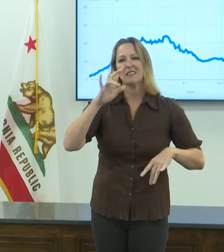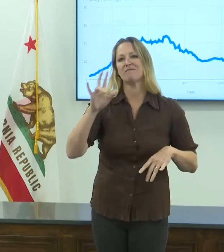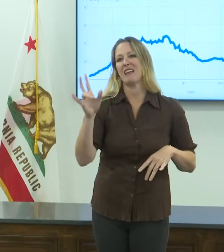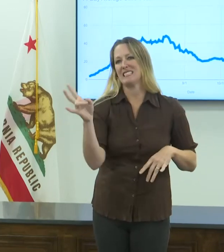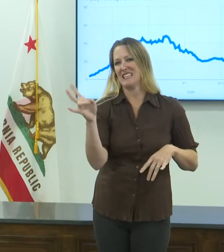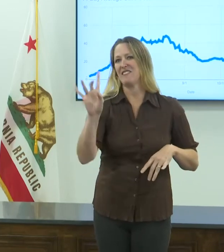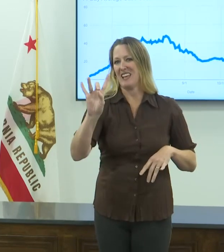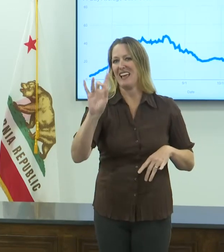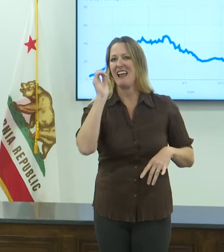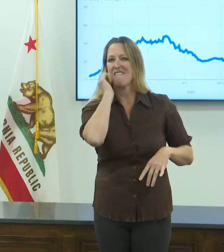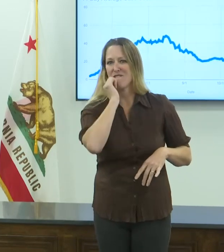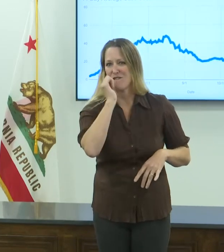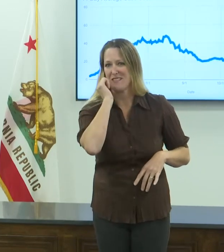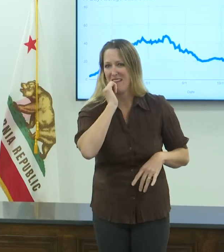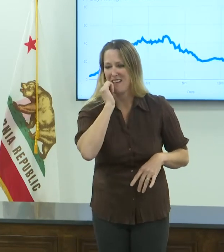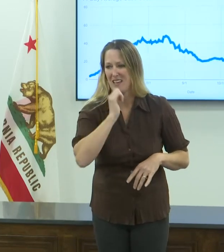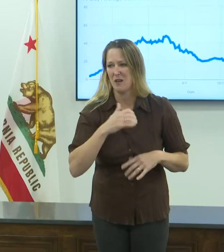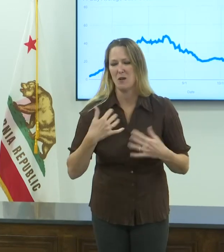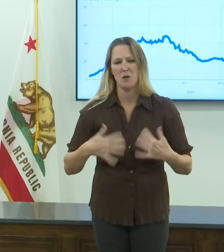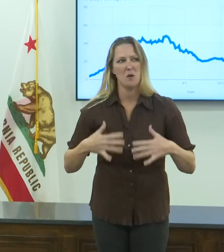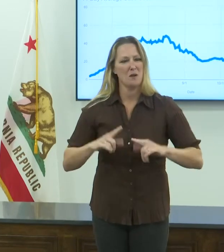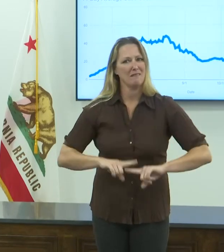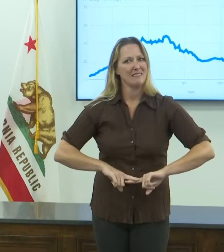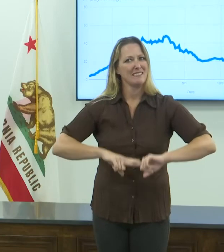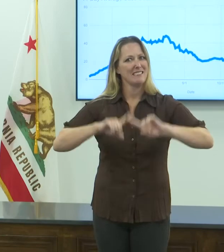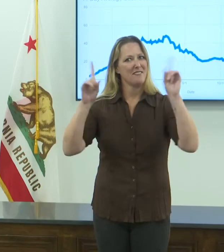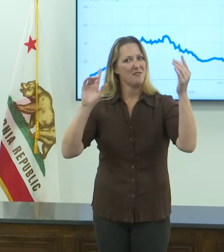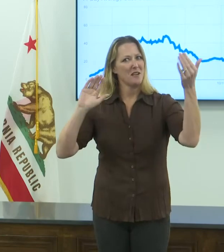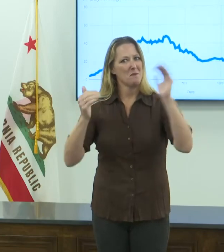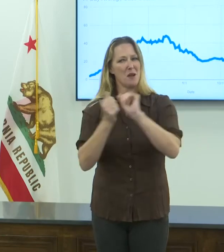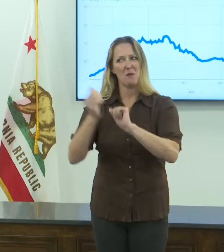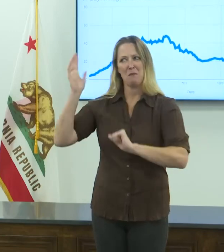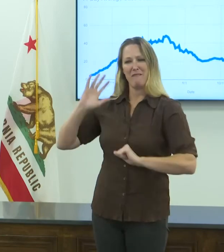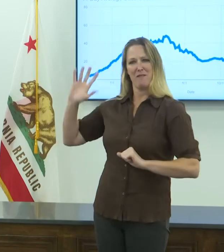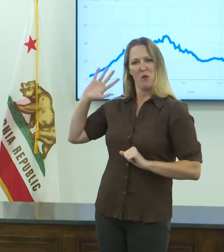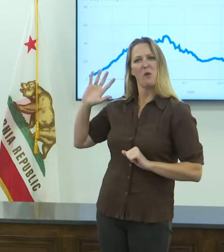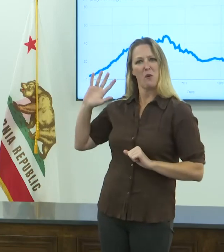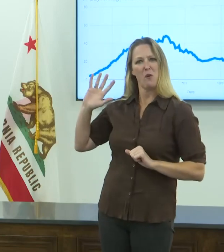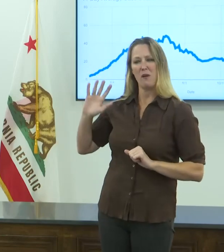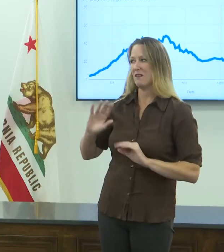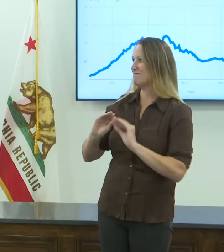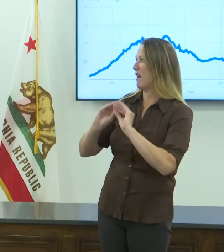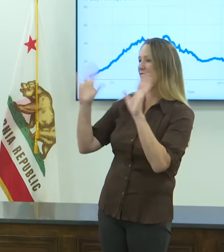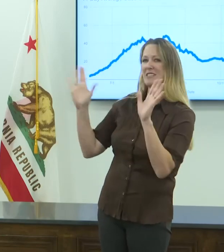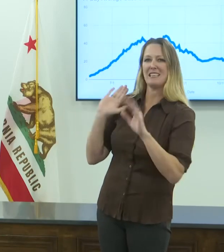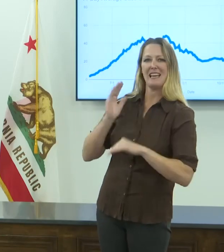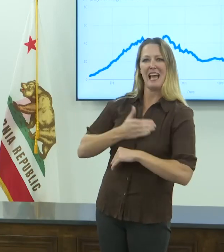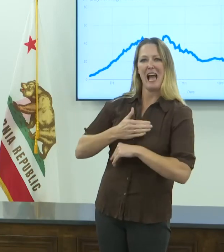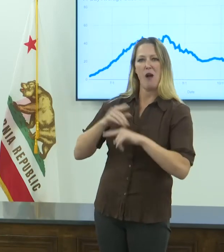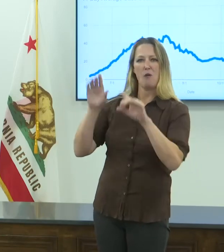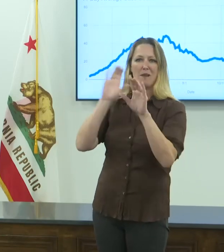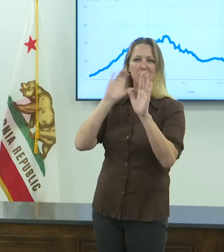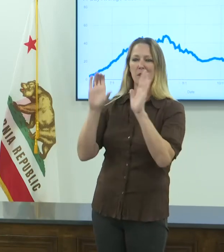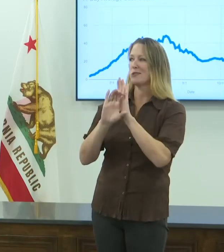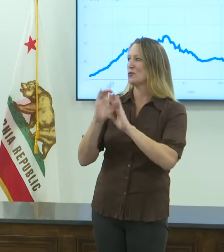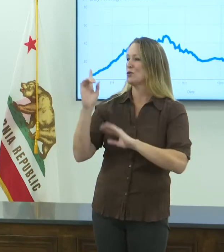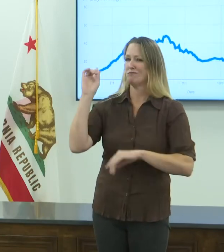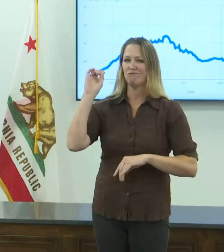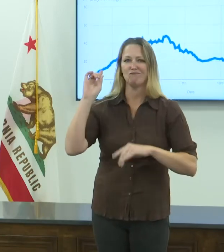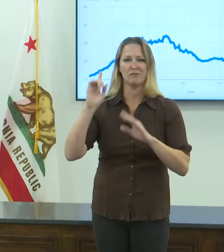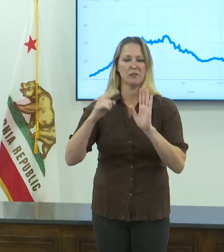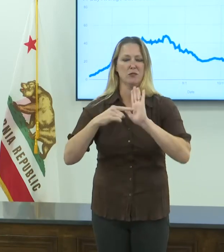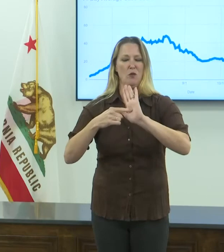we had been experiencing for a very long time in this county. You can see the slide behind me gives evidence of that case